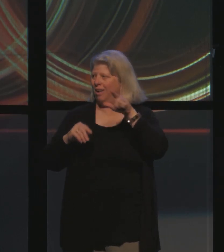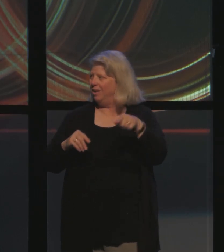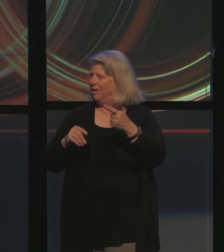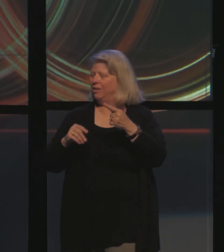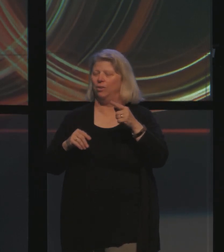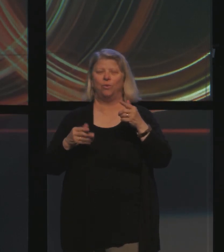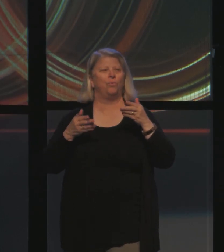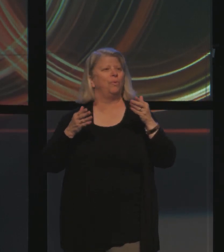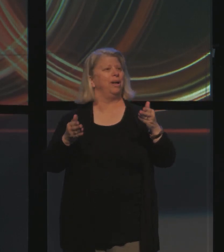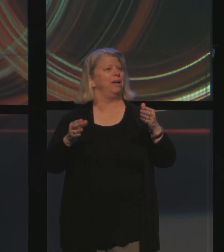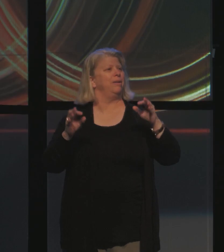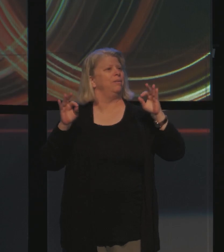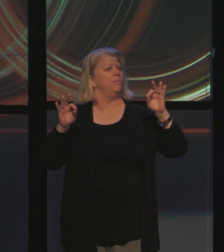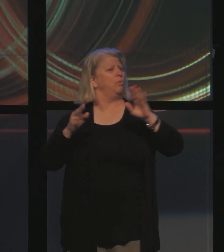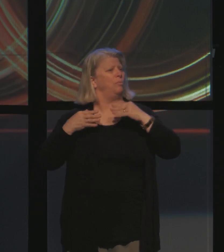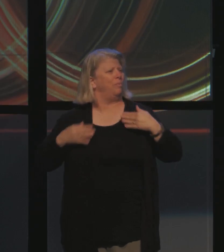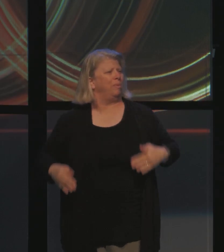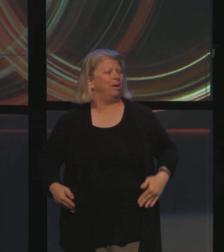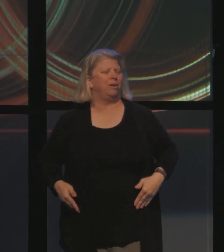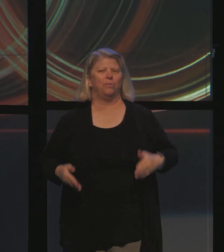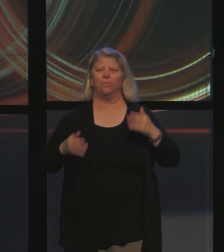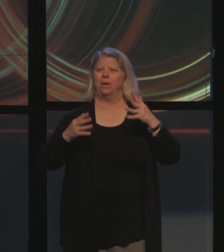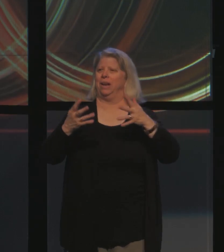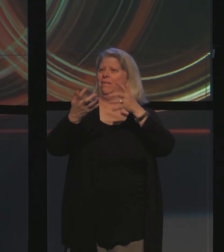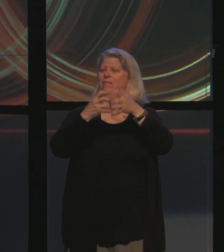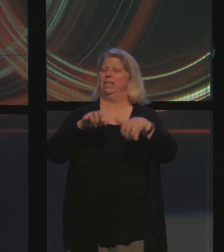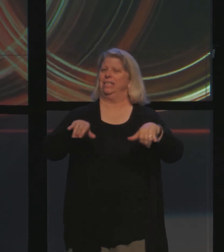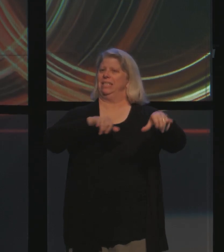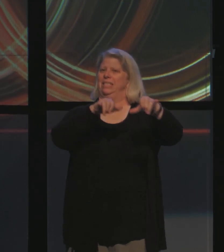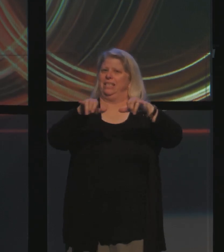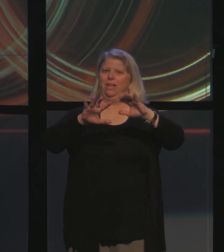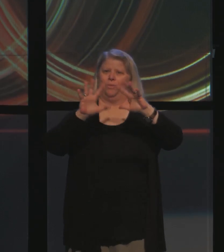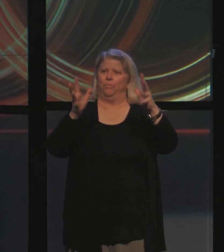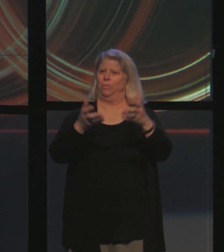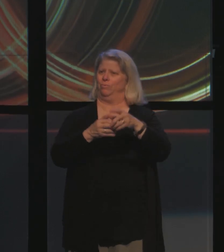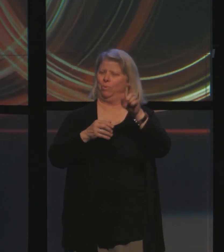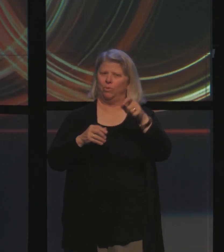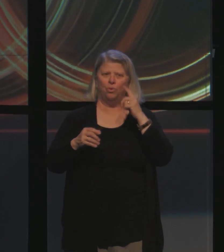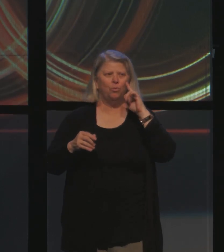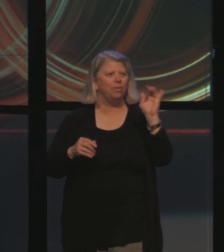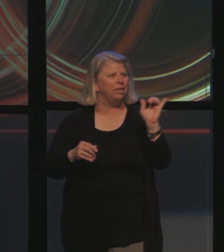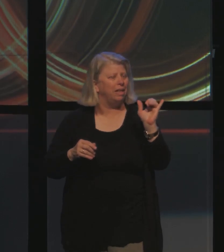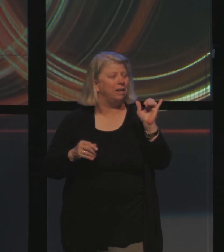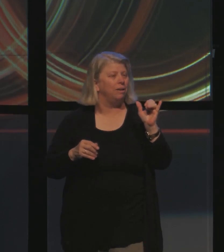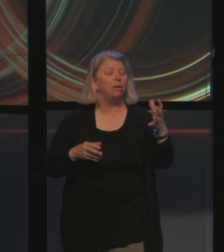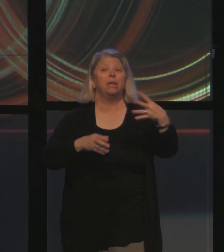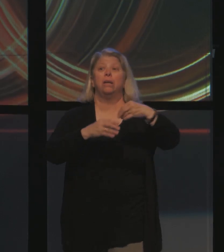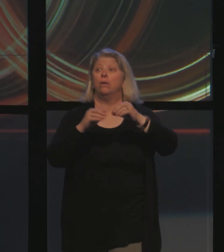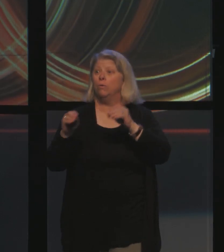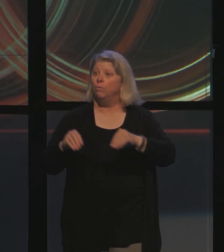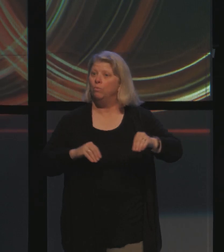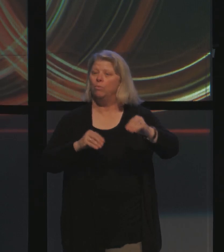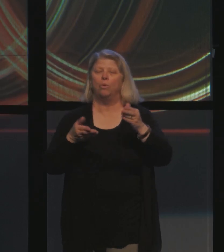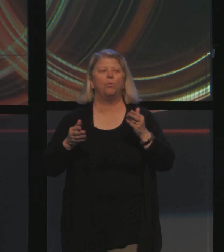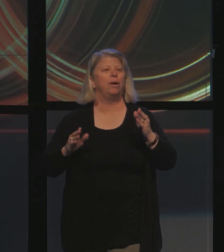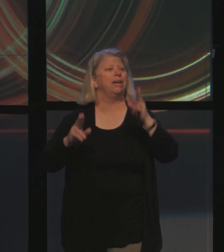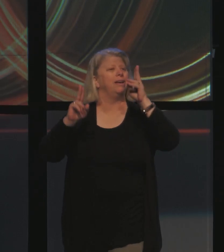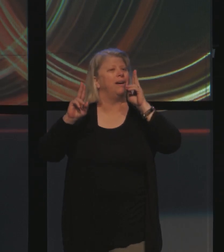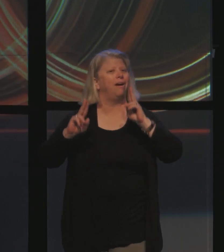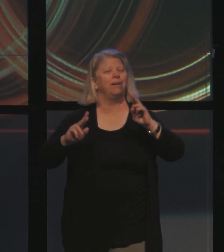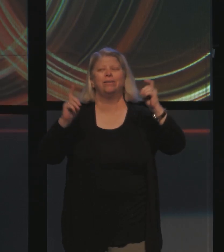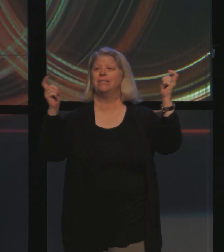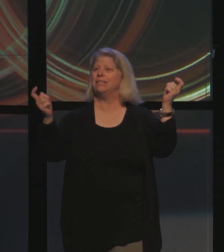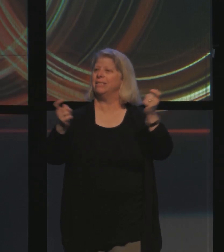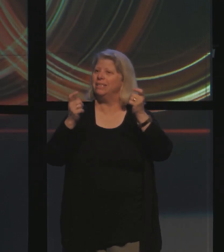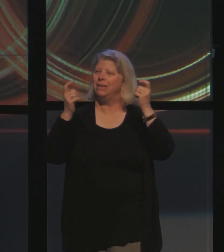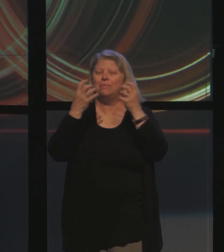way to perfect your body, as a way to fit some standard of what the world says you're supposed to look like, but to engage movement as a way to honor and celebrate